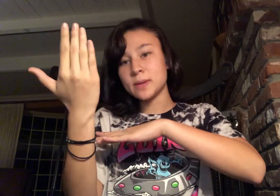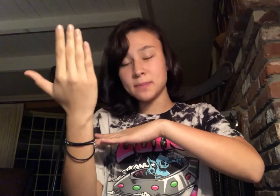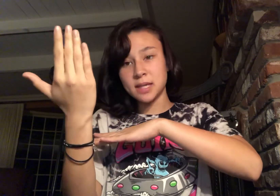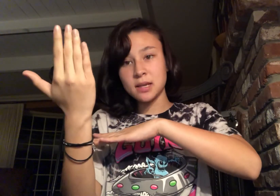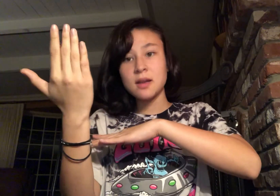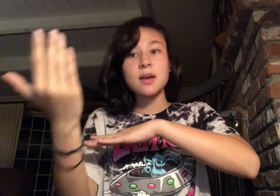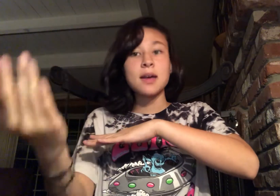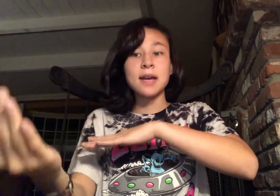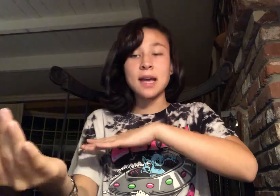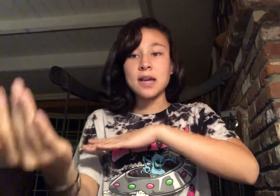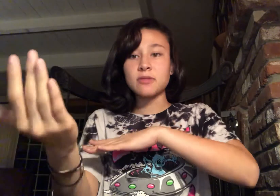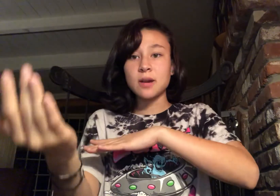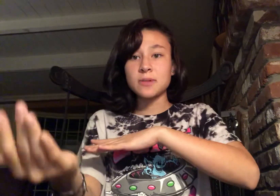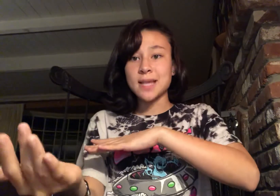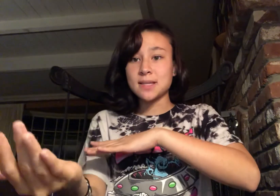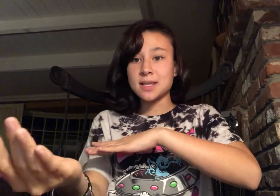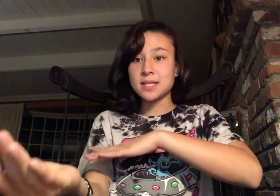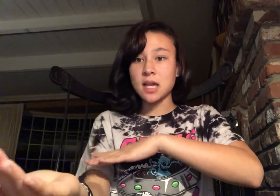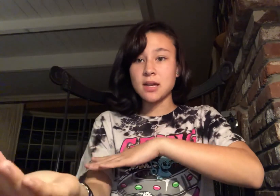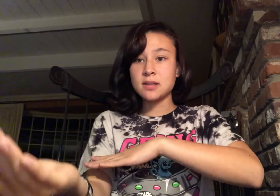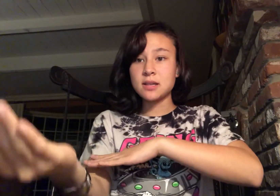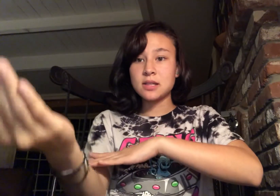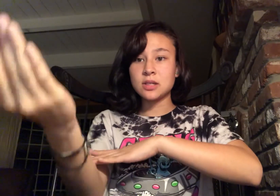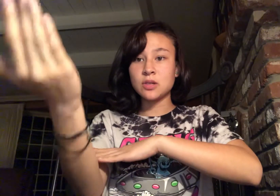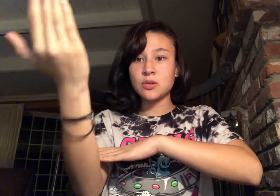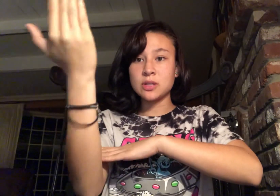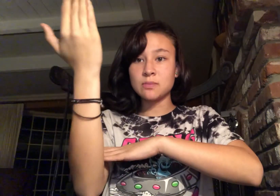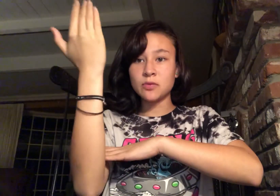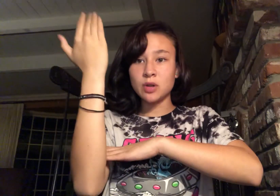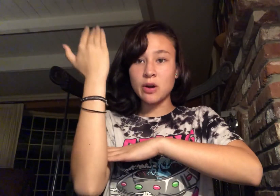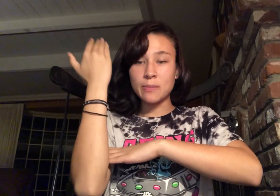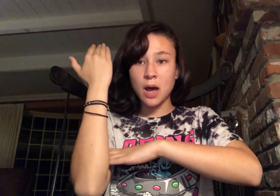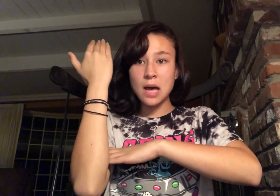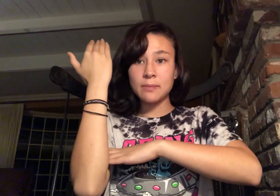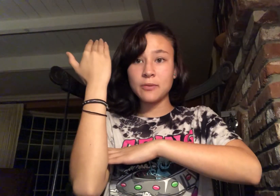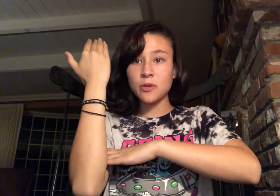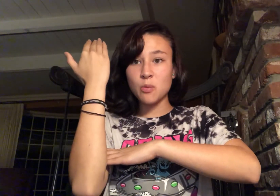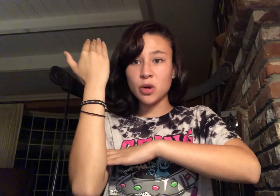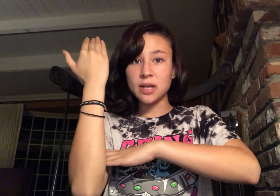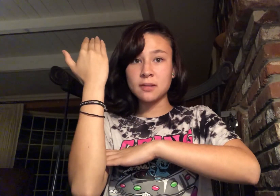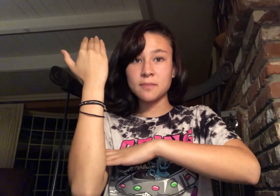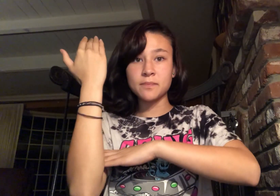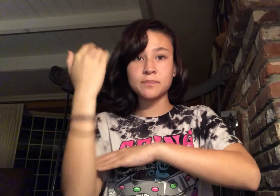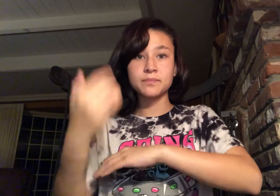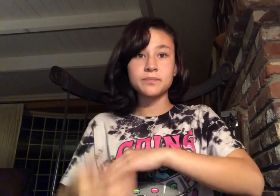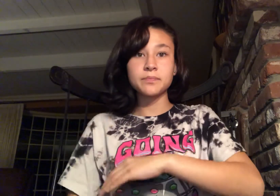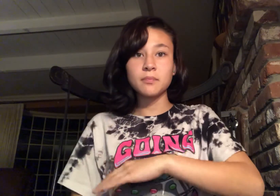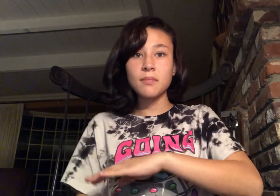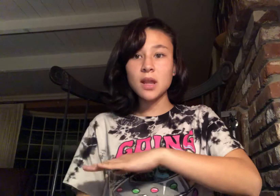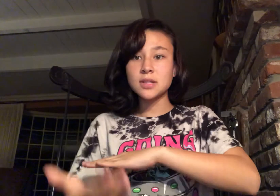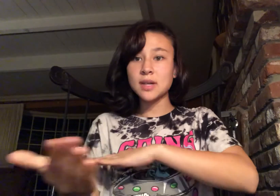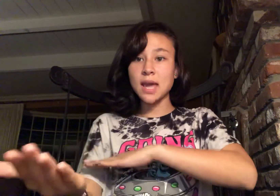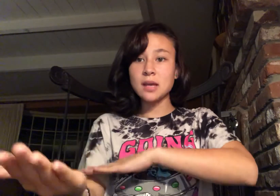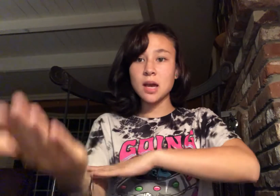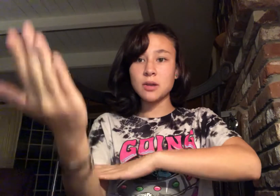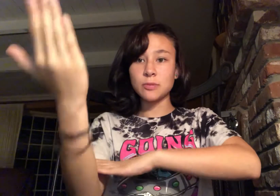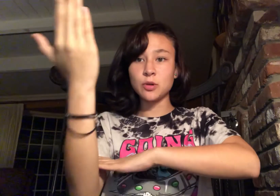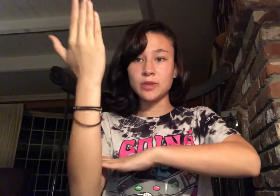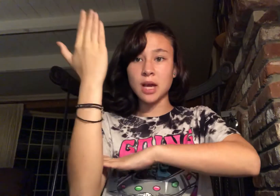B. It kind of represents the sun. So you're going to move your arm up for morning. So again, you're moving up